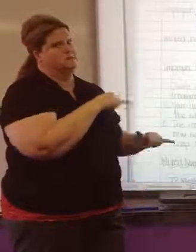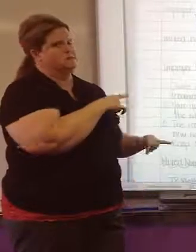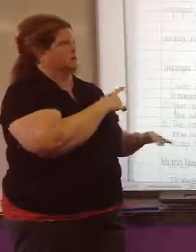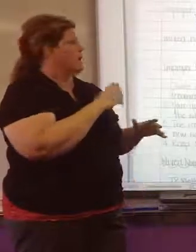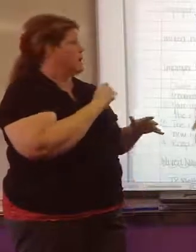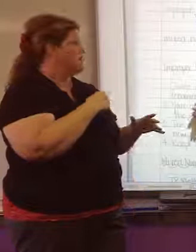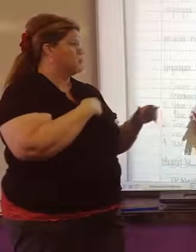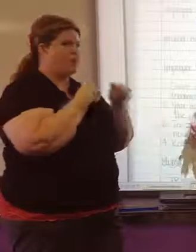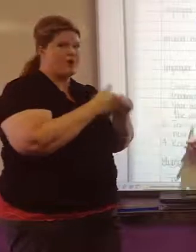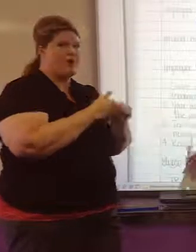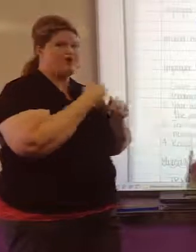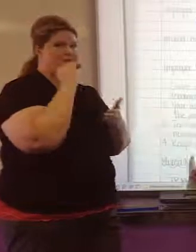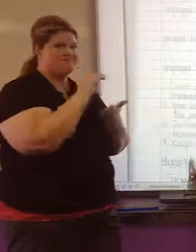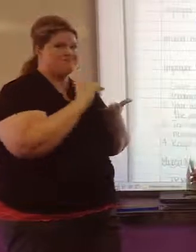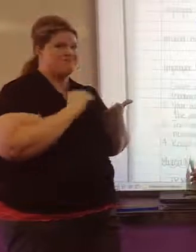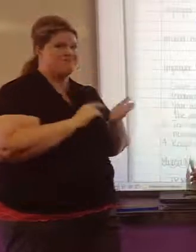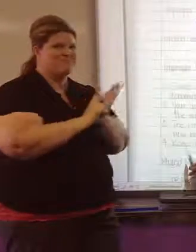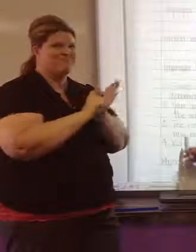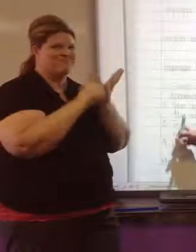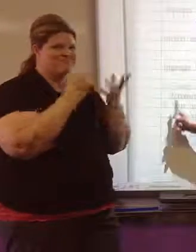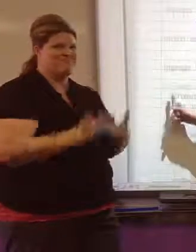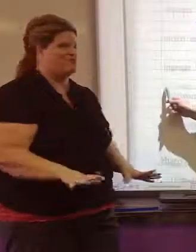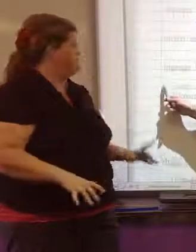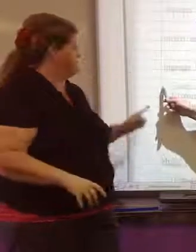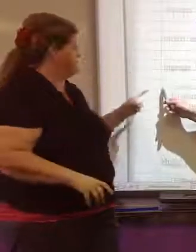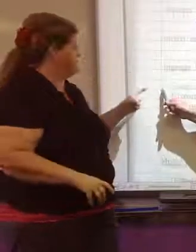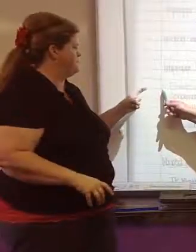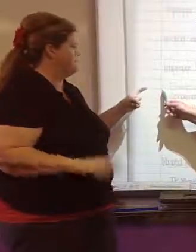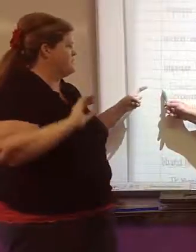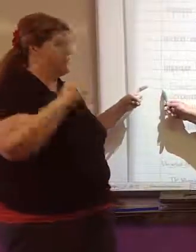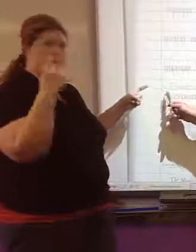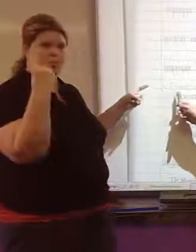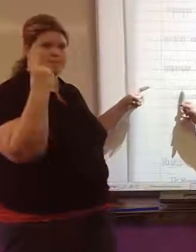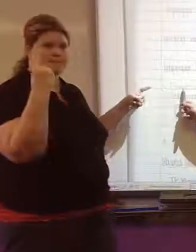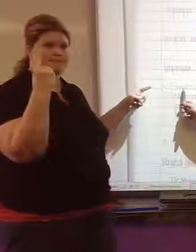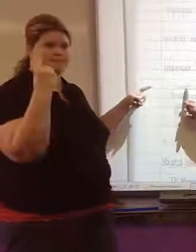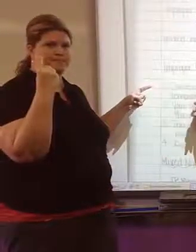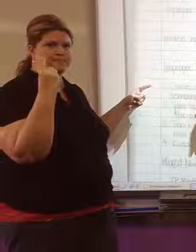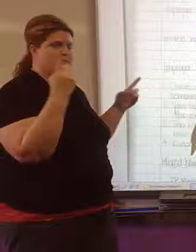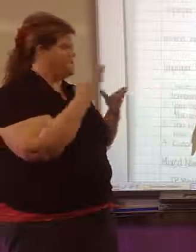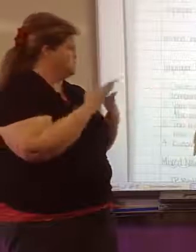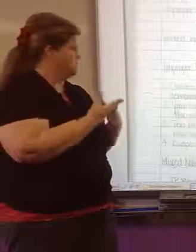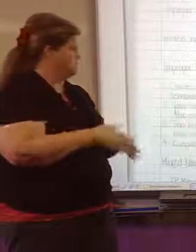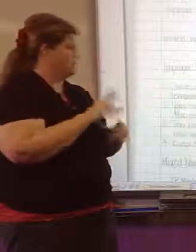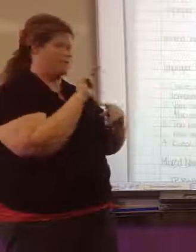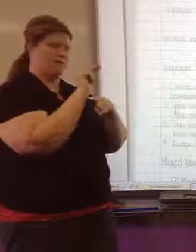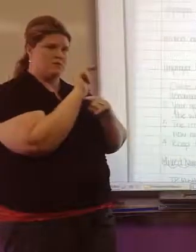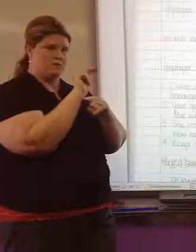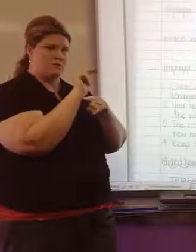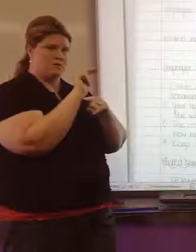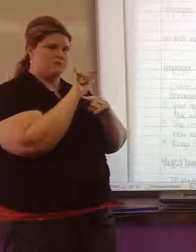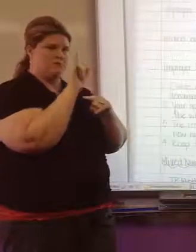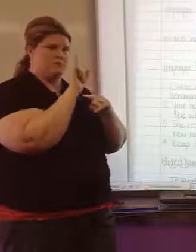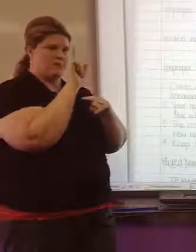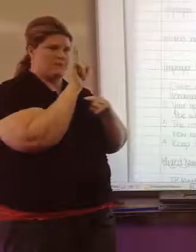nice, the steps are written out for you. So step number 1, you divide the numerator,